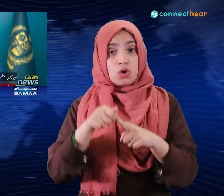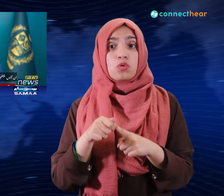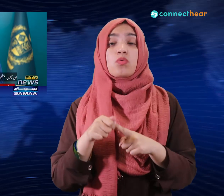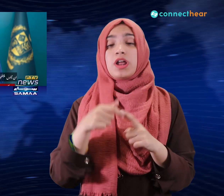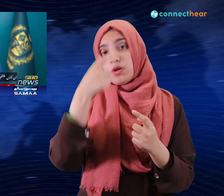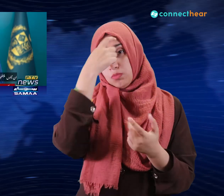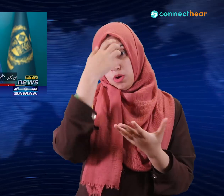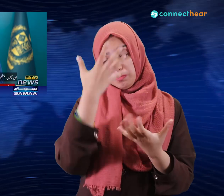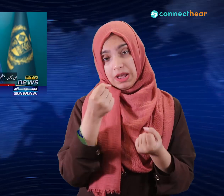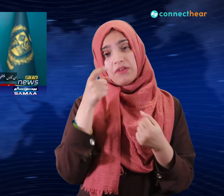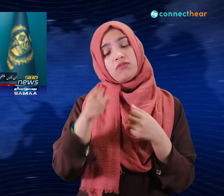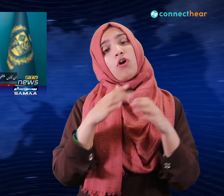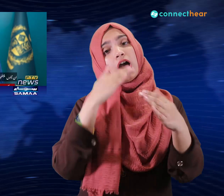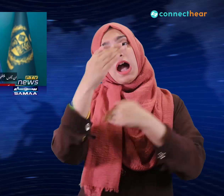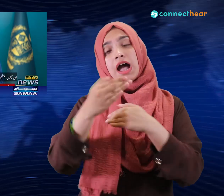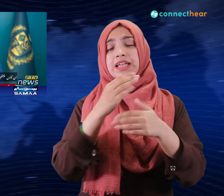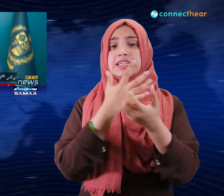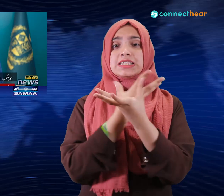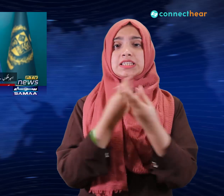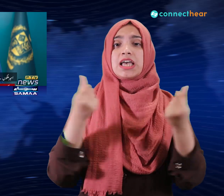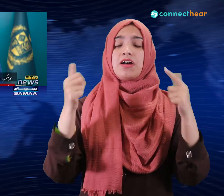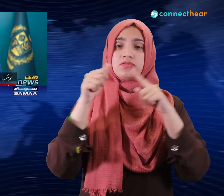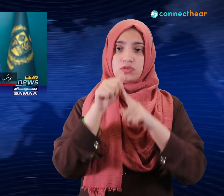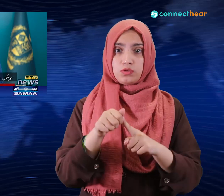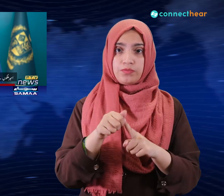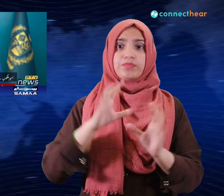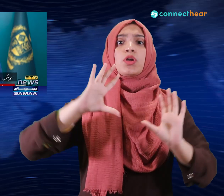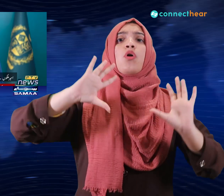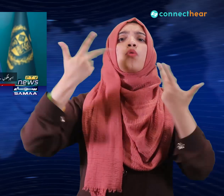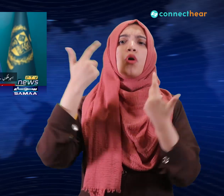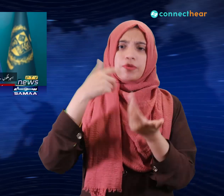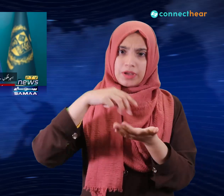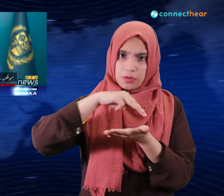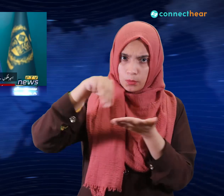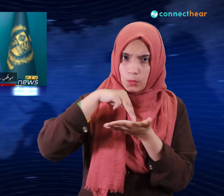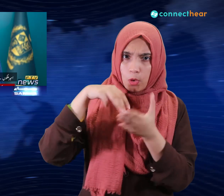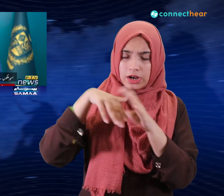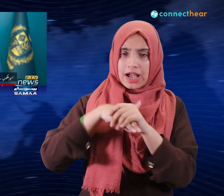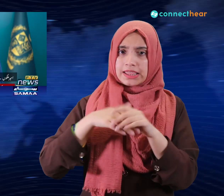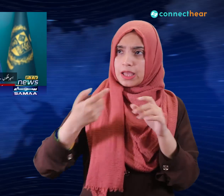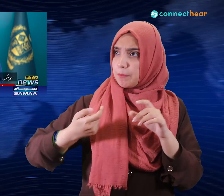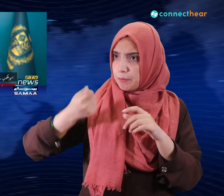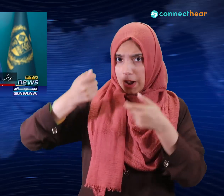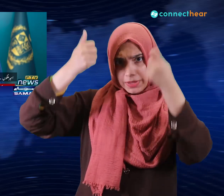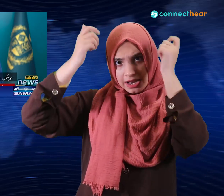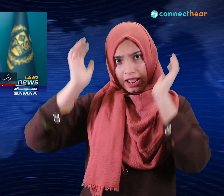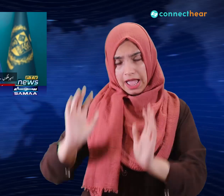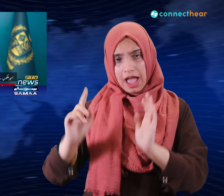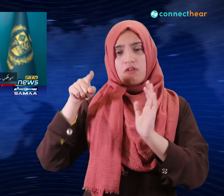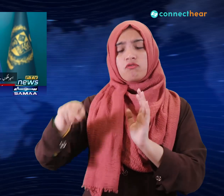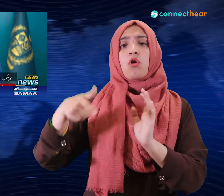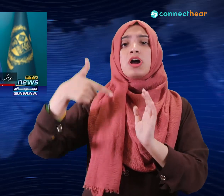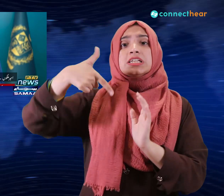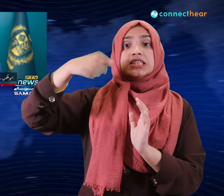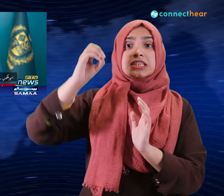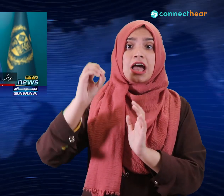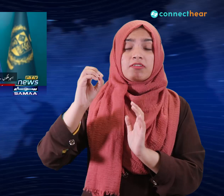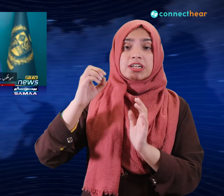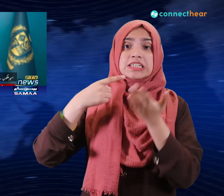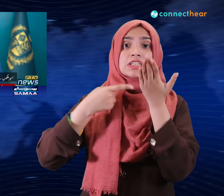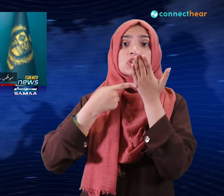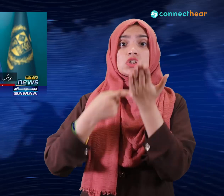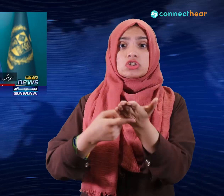utilized to build back better. The high-income countries have been able to inject $17